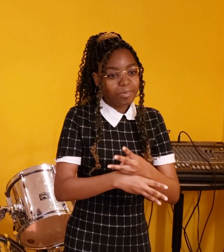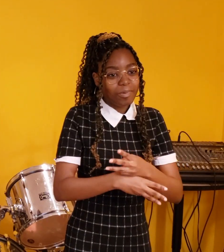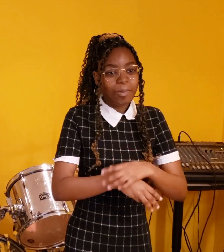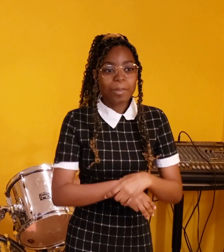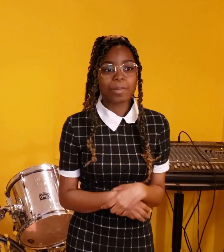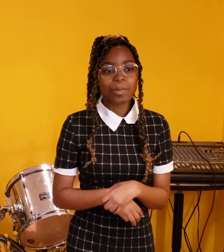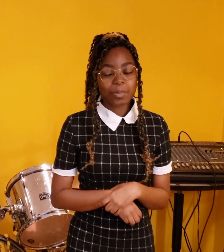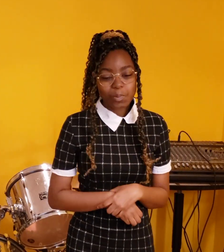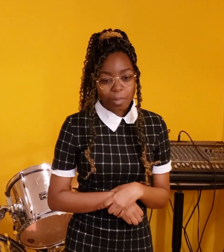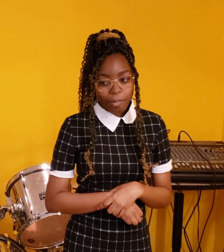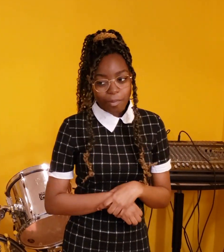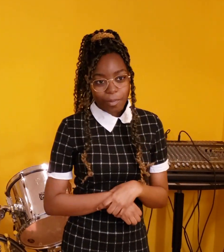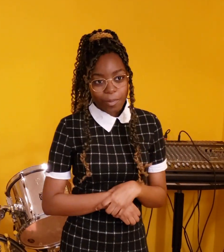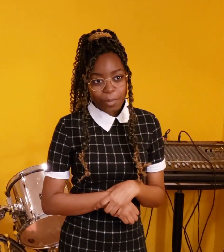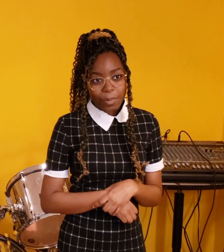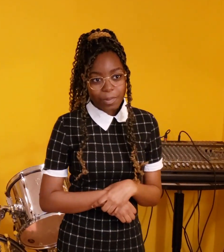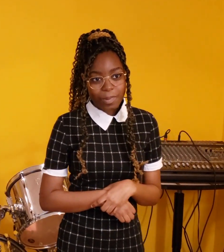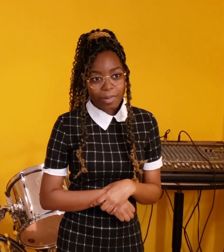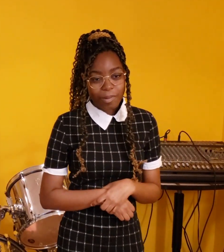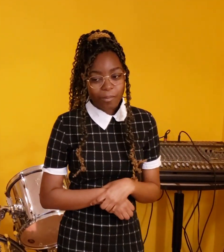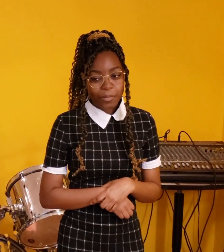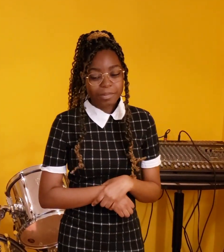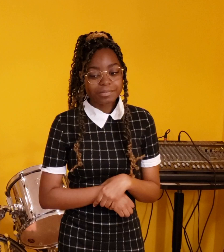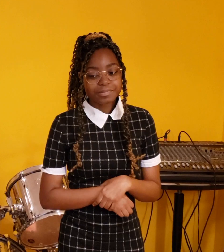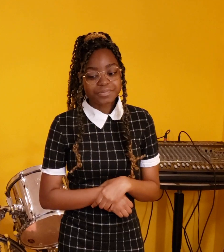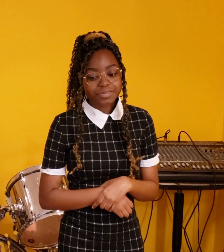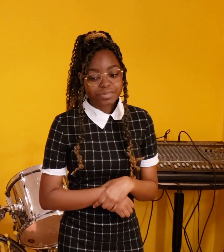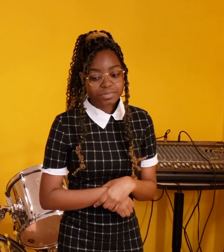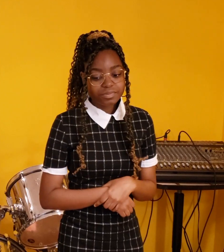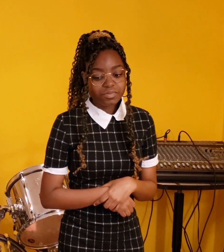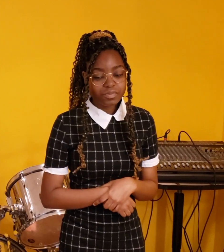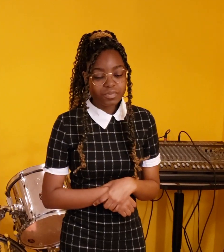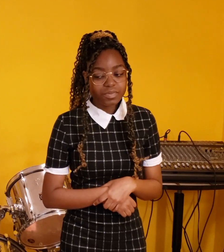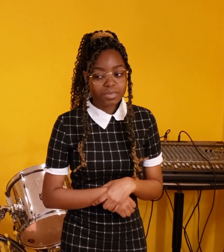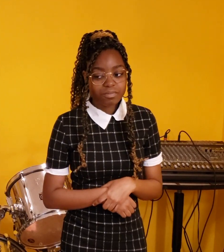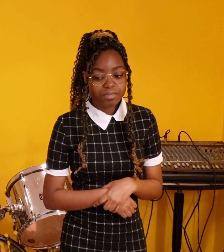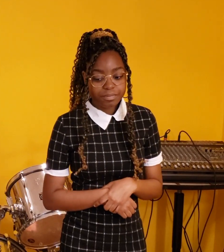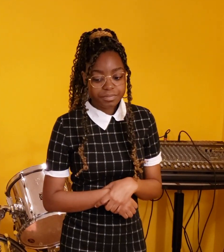And you know, when we look at it, what else do we see? It tells us,